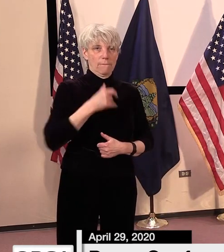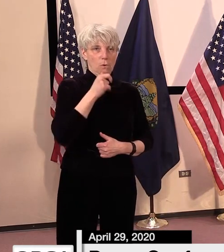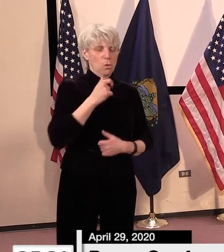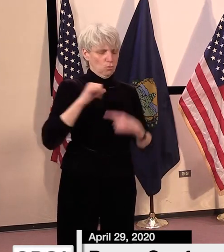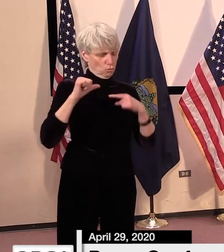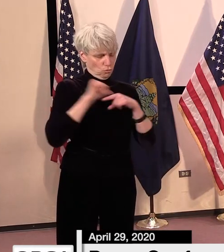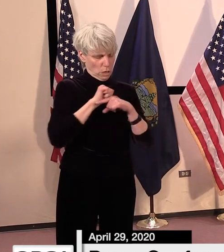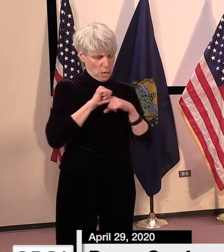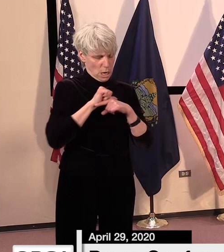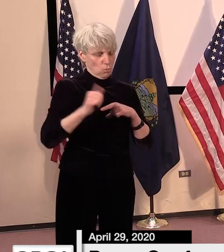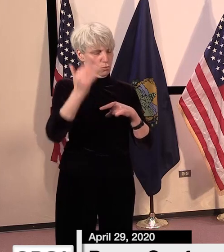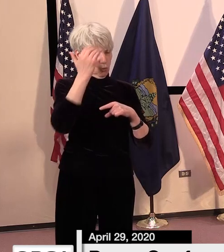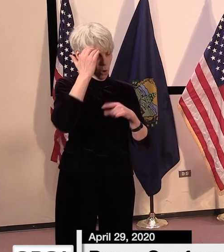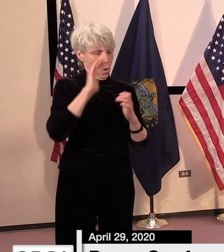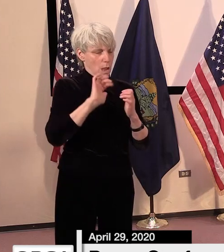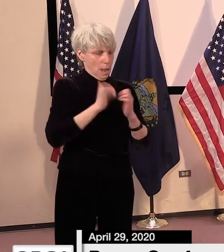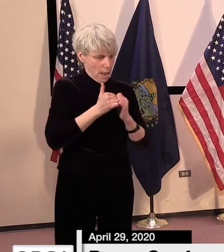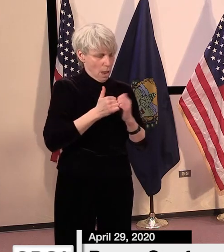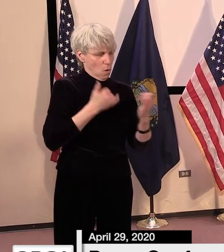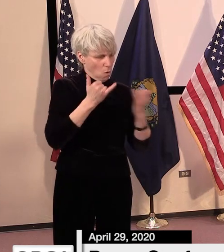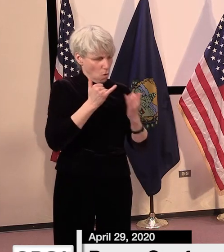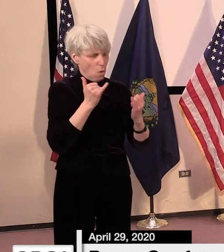trained and doing this work for weeks now.